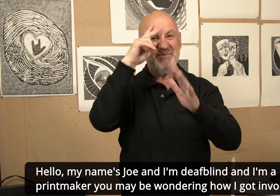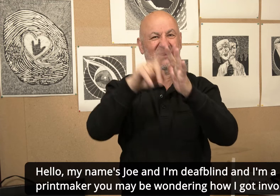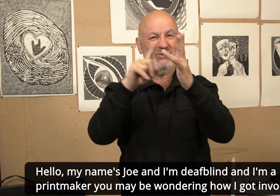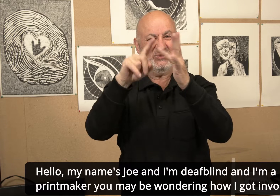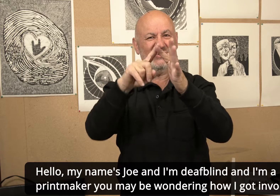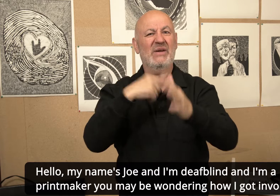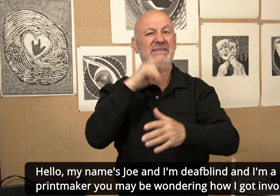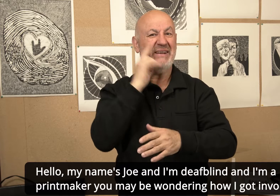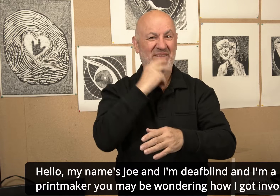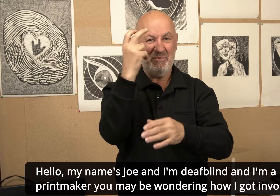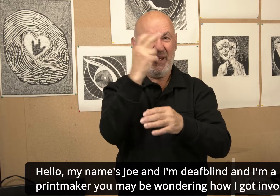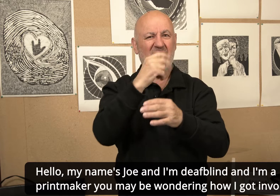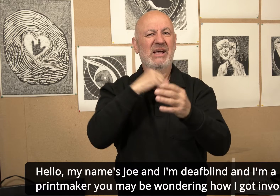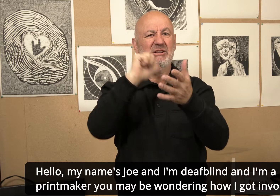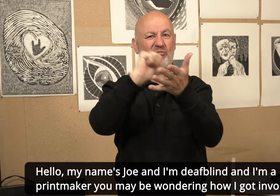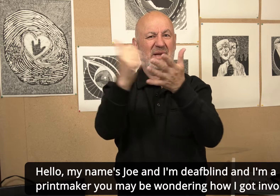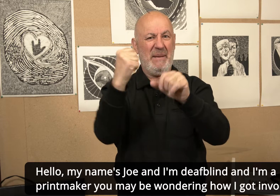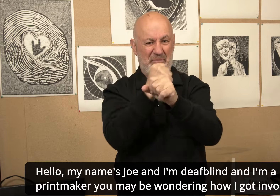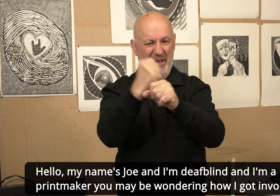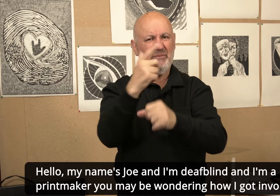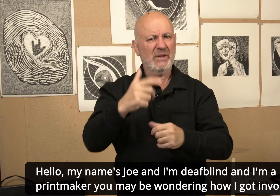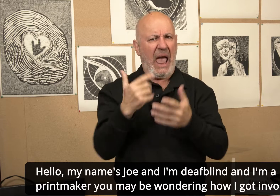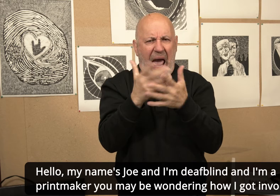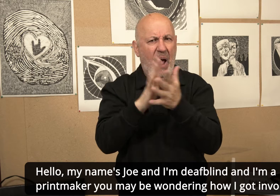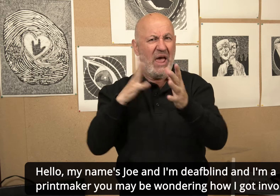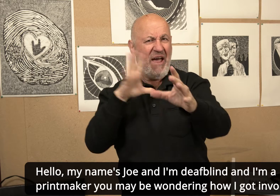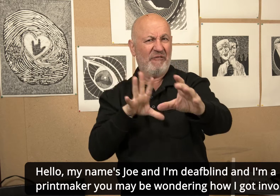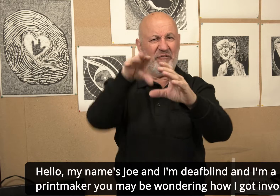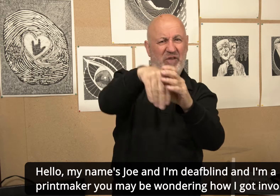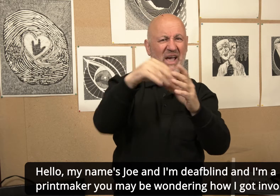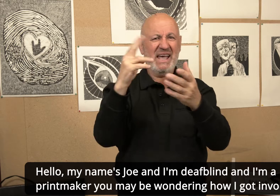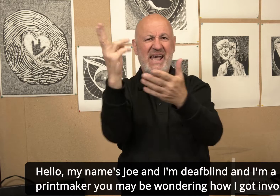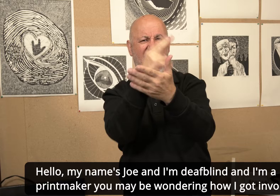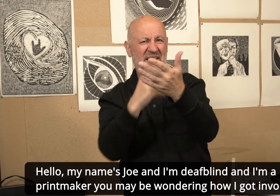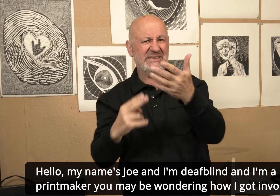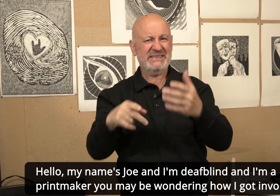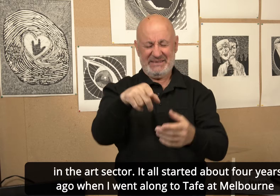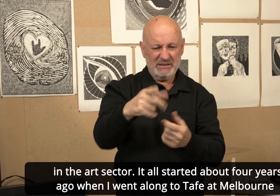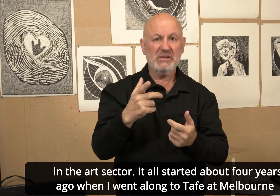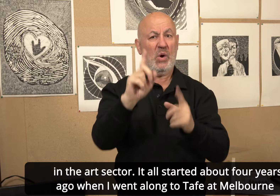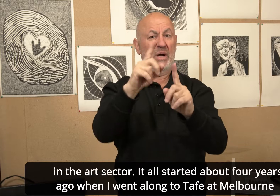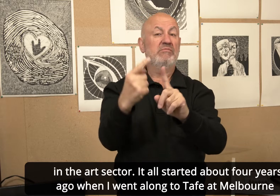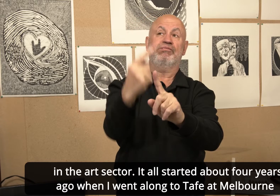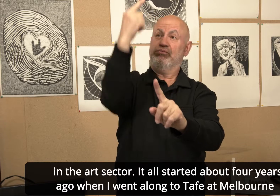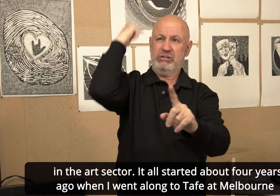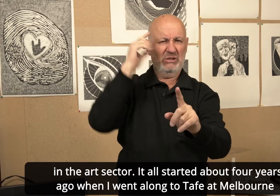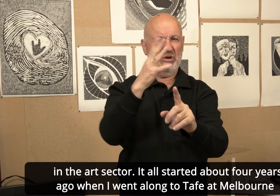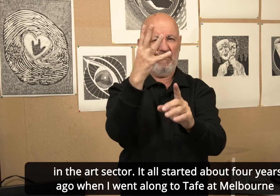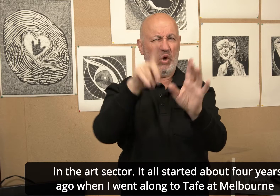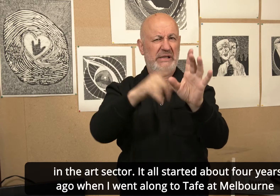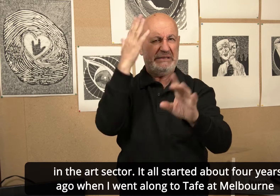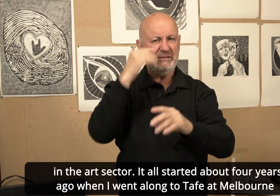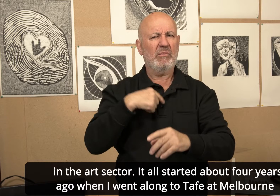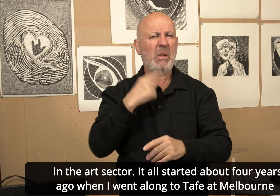Hello, my name's Joe and I'm deafblind and I'm a printmaker. You may be wondering how I got involved in the arts